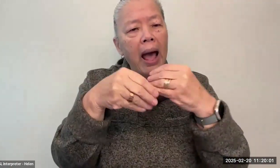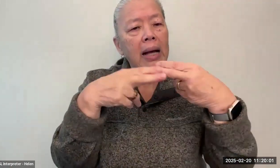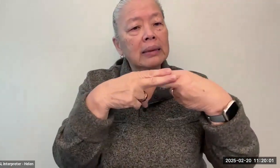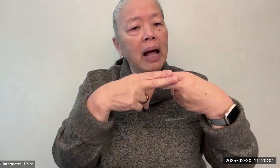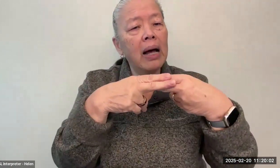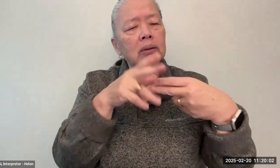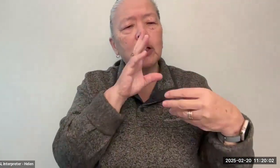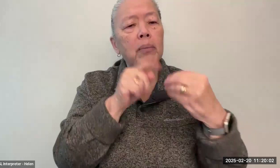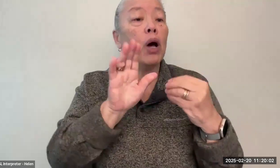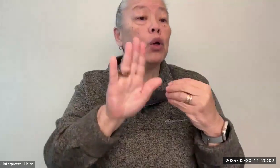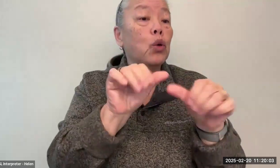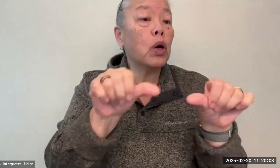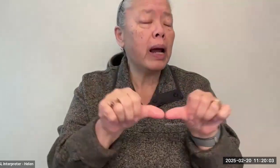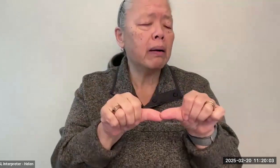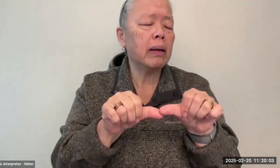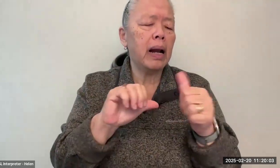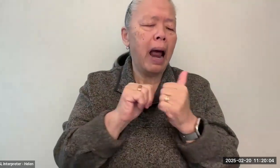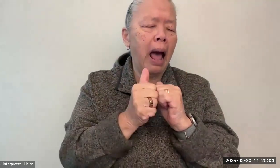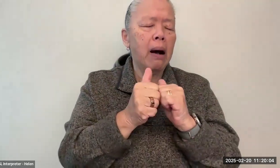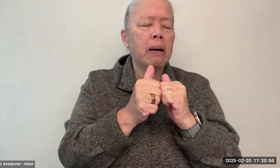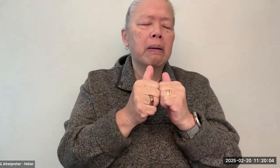region will continue and be improved through